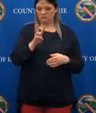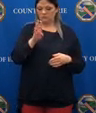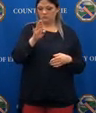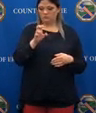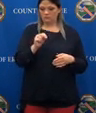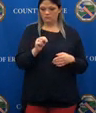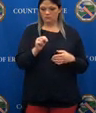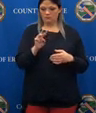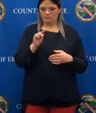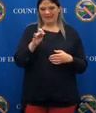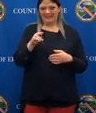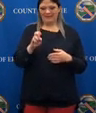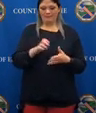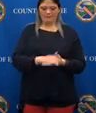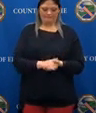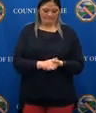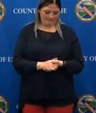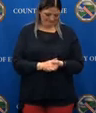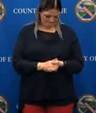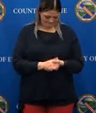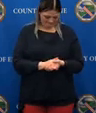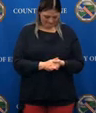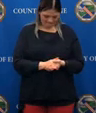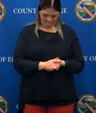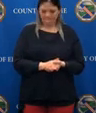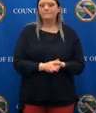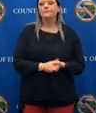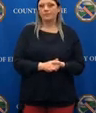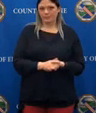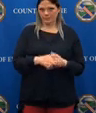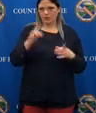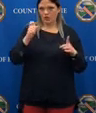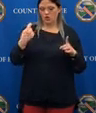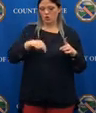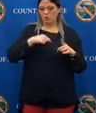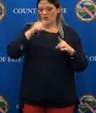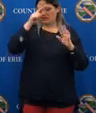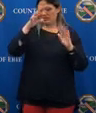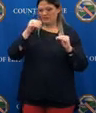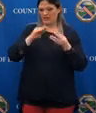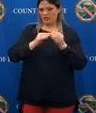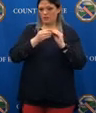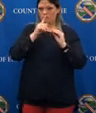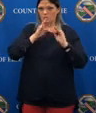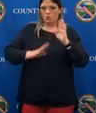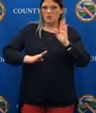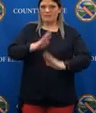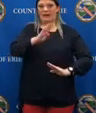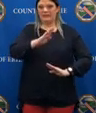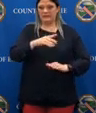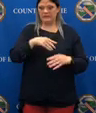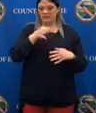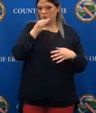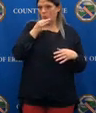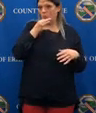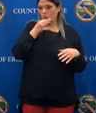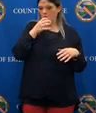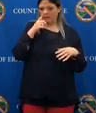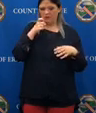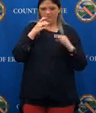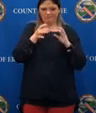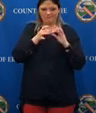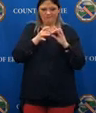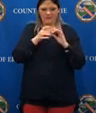WBEN, Mike Baggerman. Hey, Mark, should we expect numbers to spike in the coming days, given that you mentioned